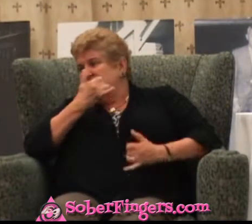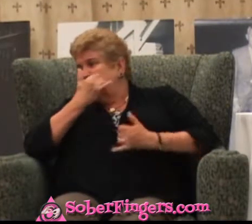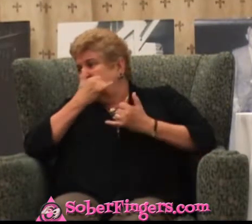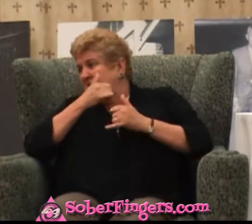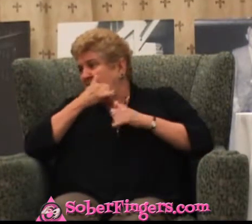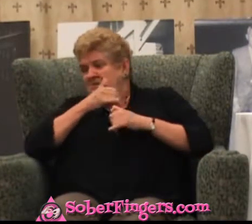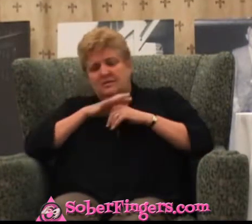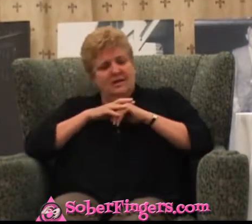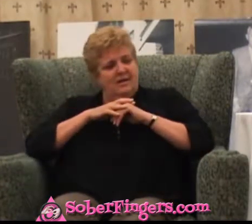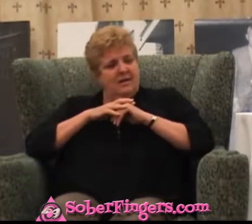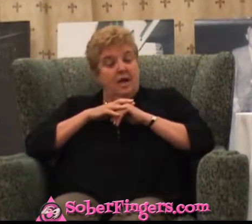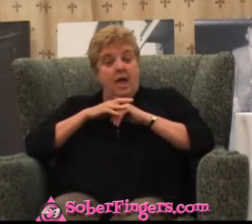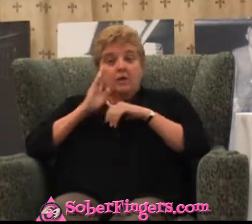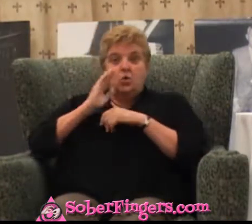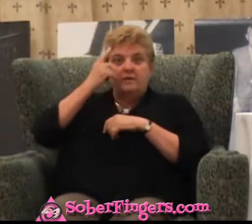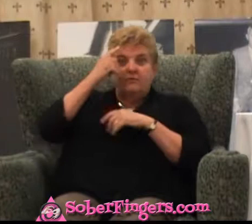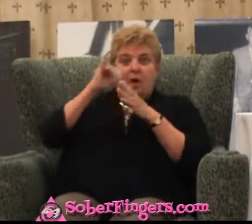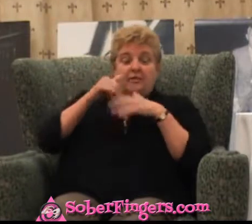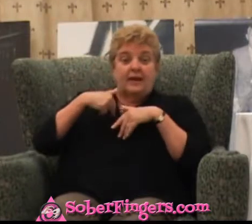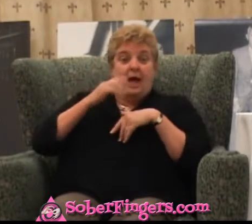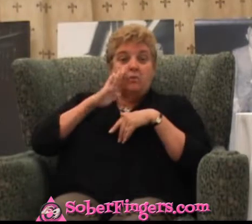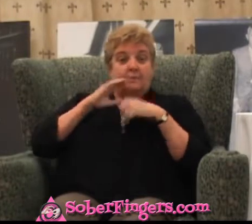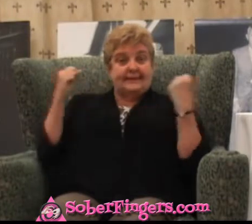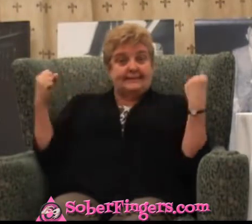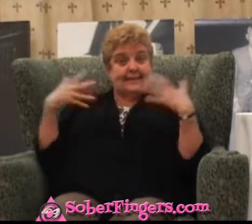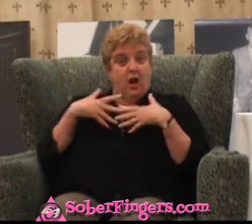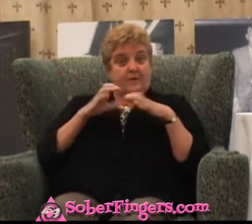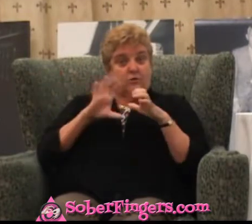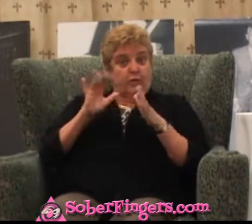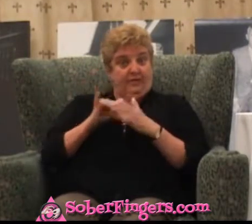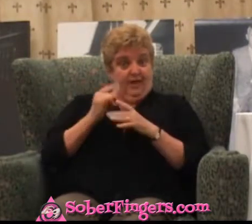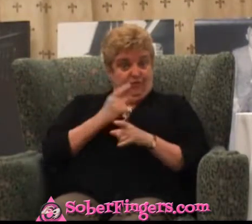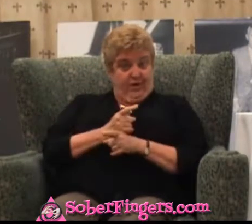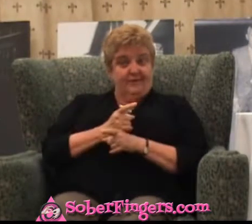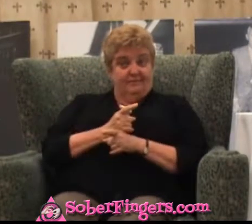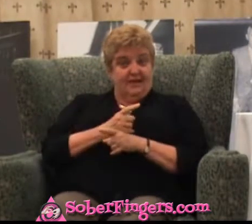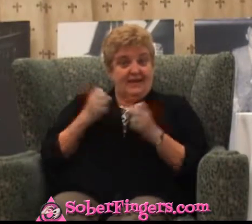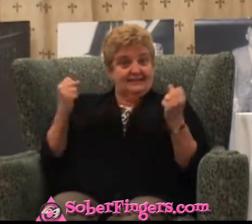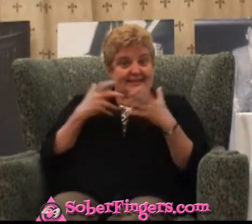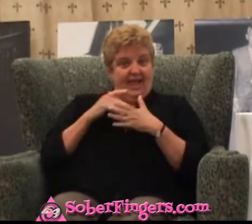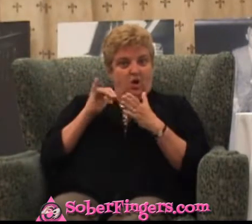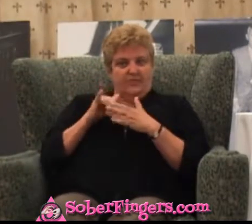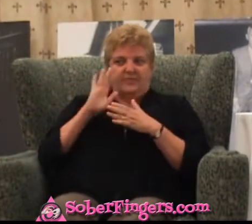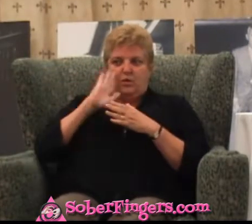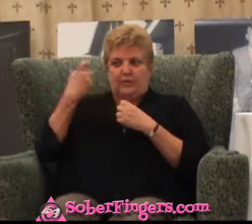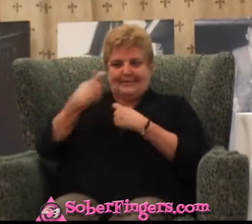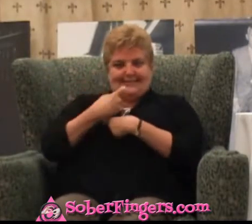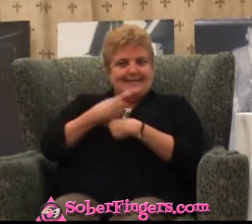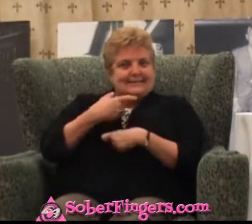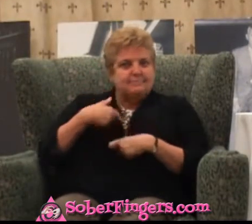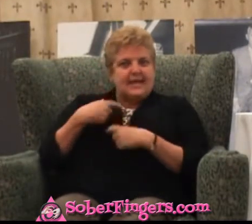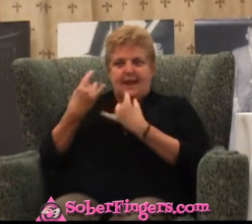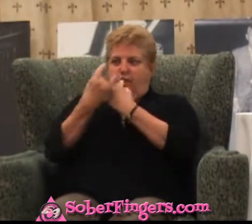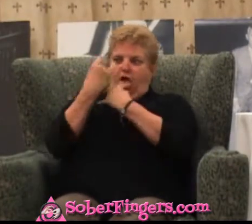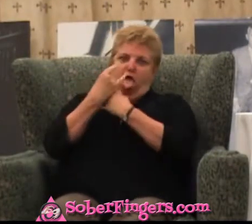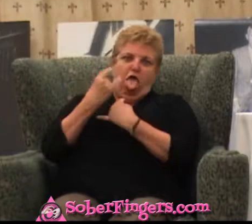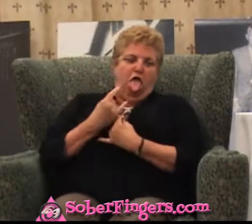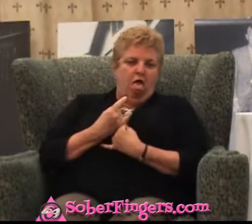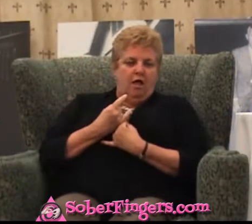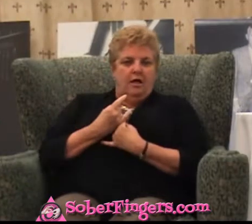And you would have thought that I would have been scared of doing that, right? Scared of being teased, of ridiculed, of all of these things. But you know